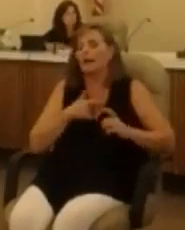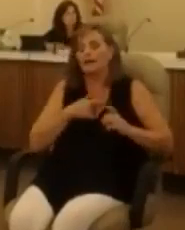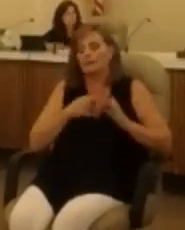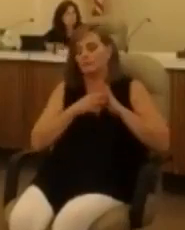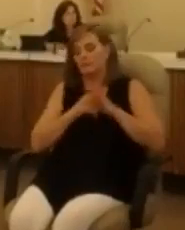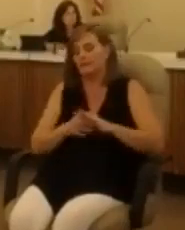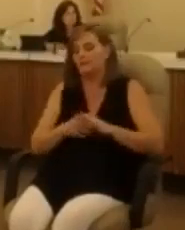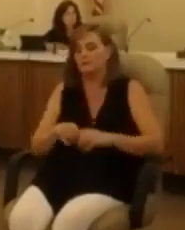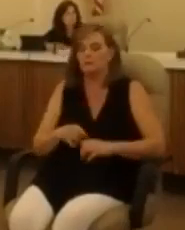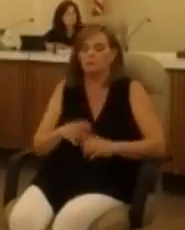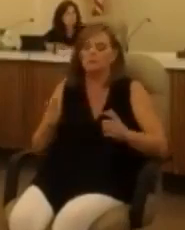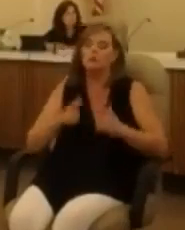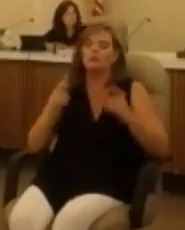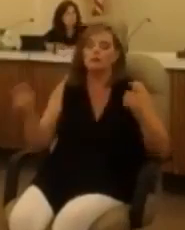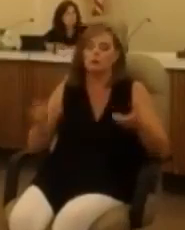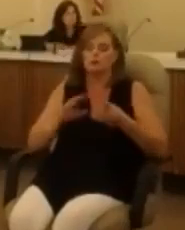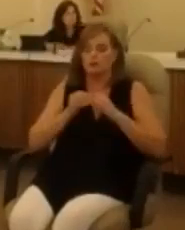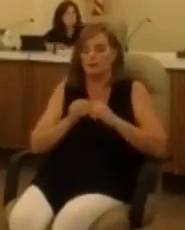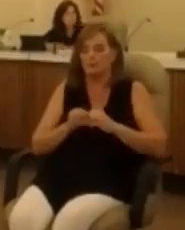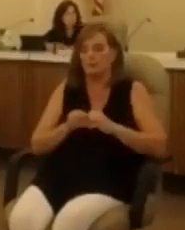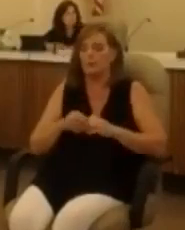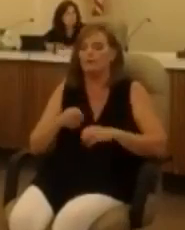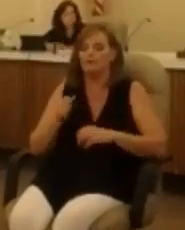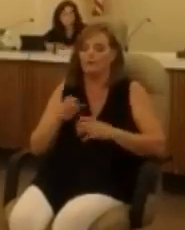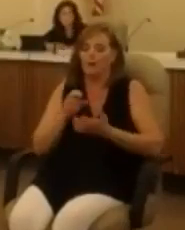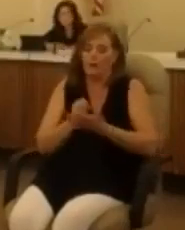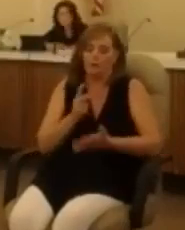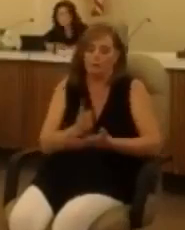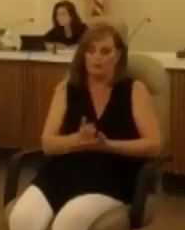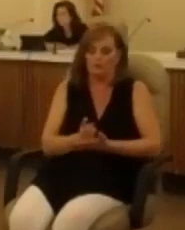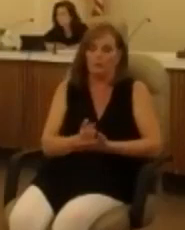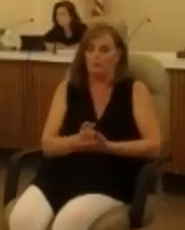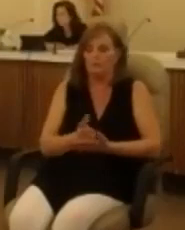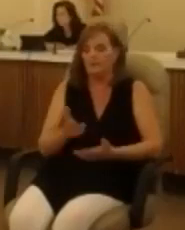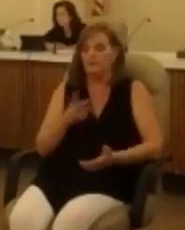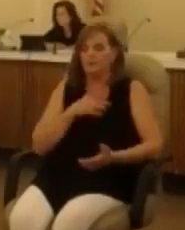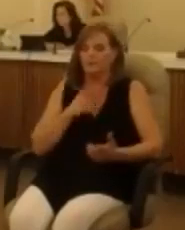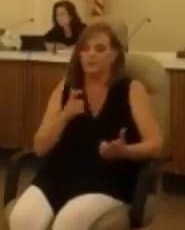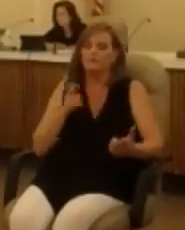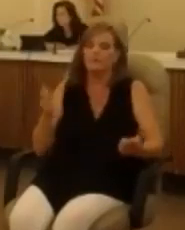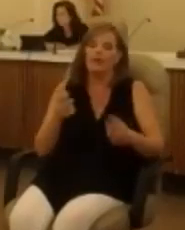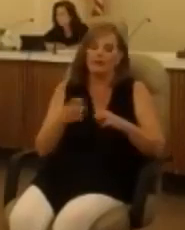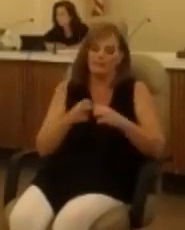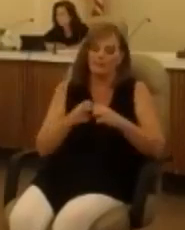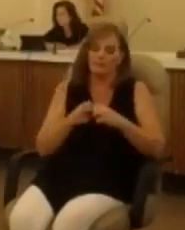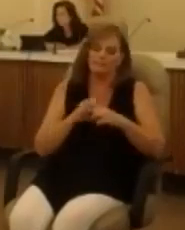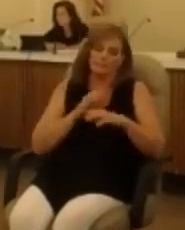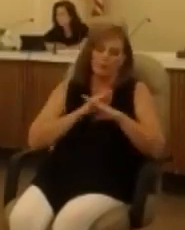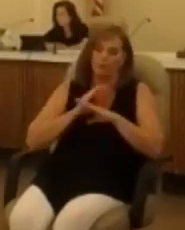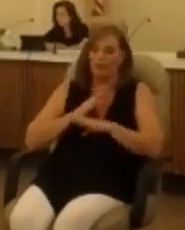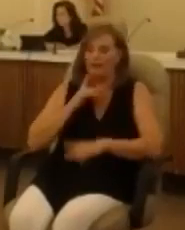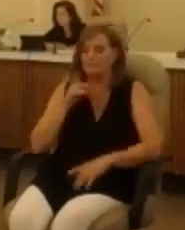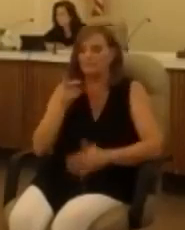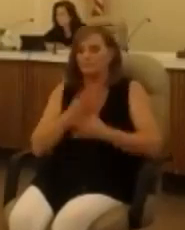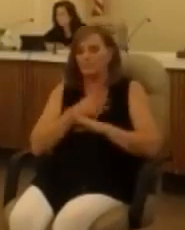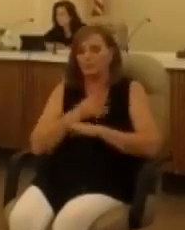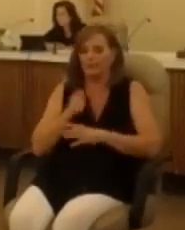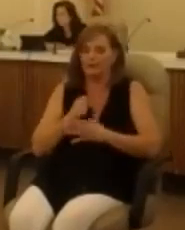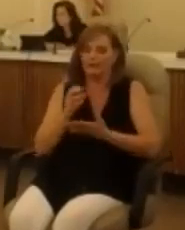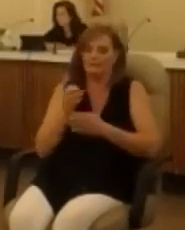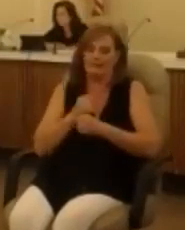of approvals you have to go through on these state and county roads to get them in, because that's largely where it's happening right now.